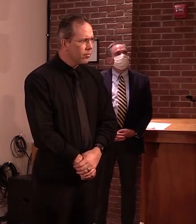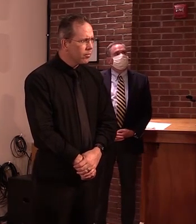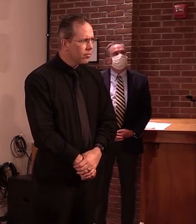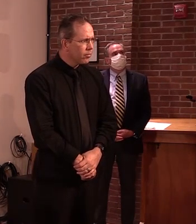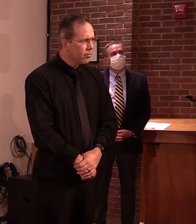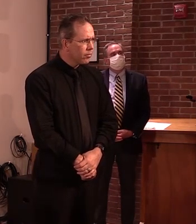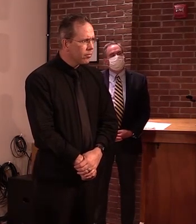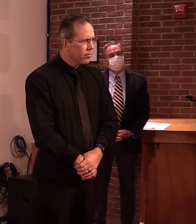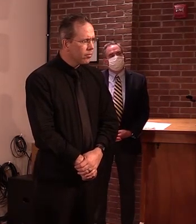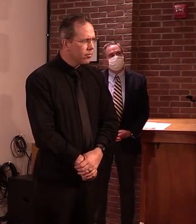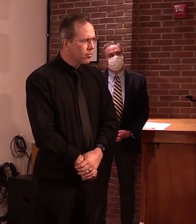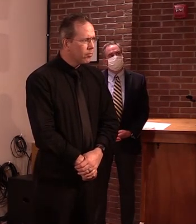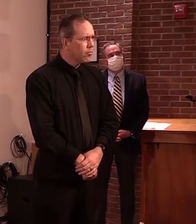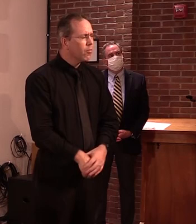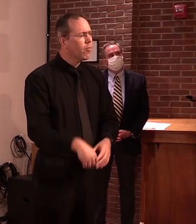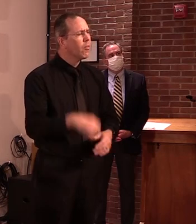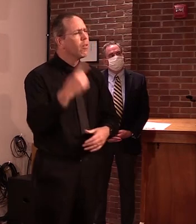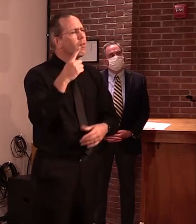with all of the